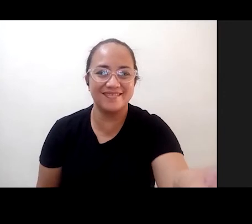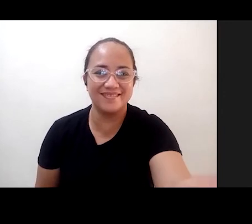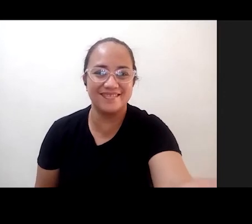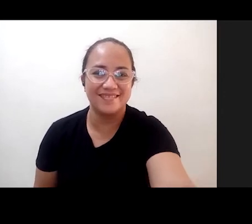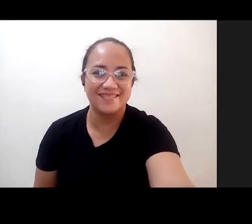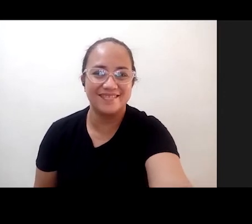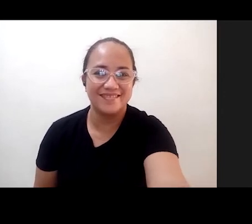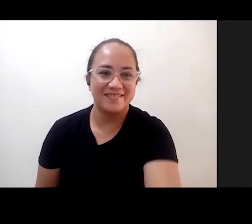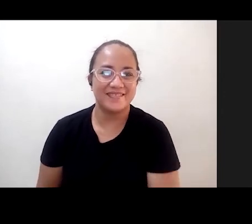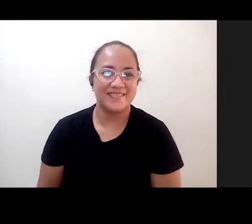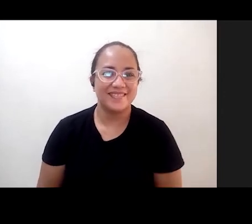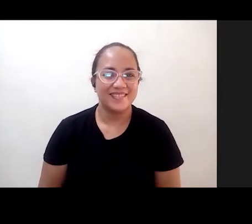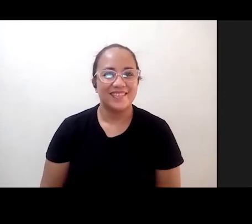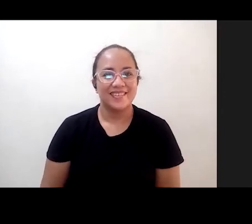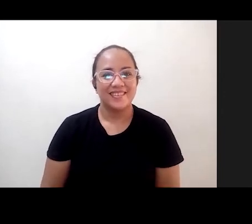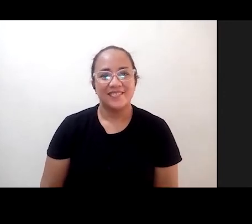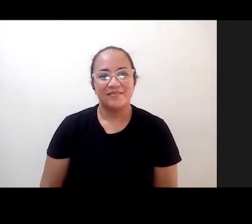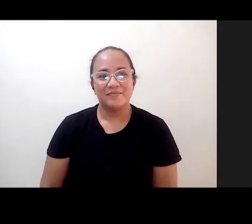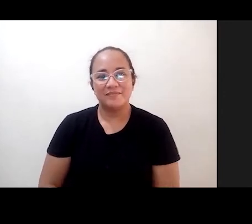got it.